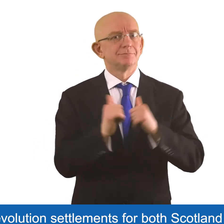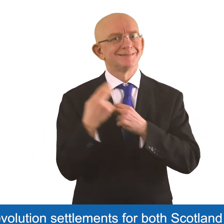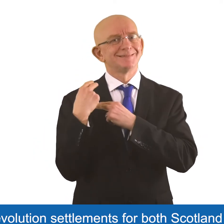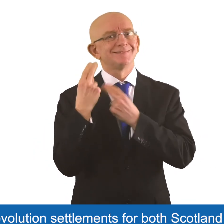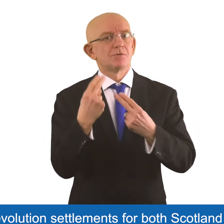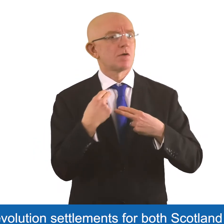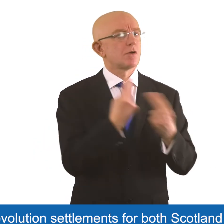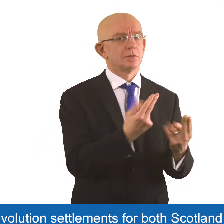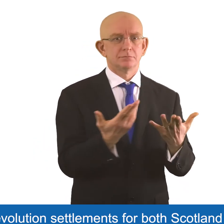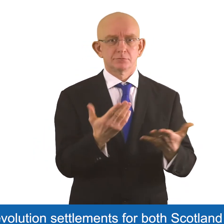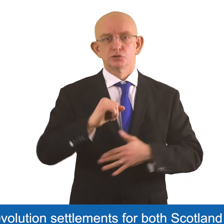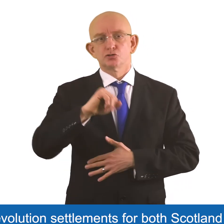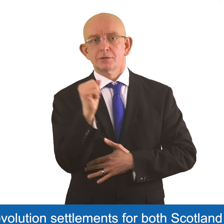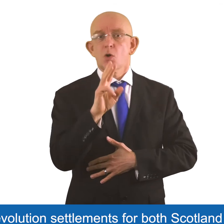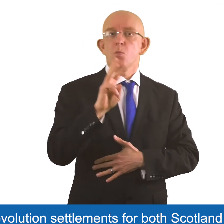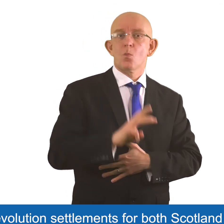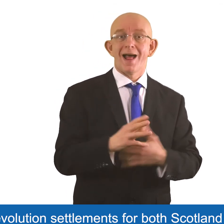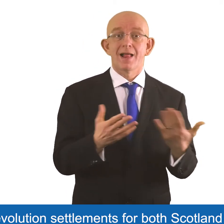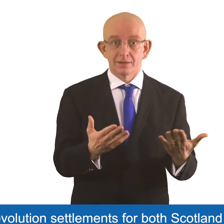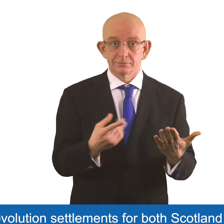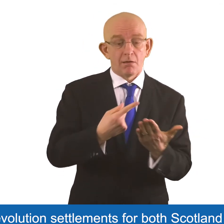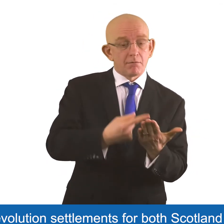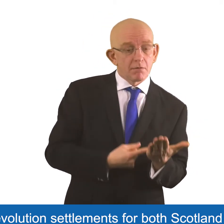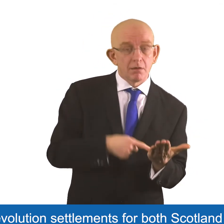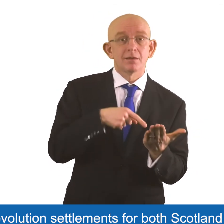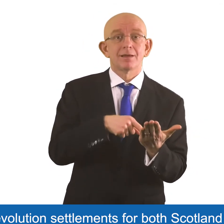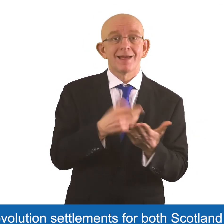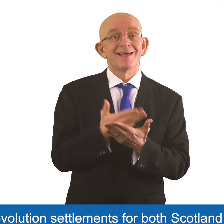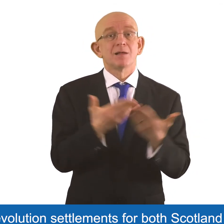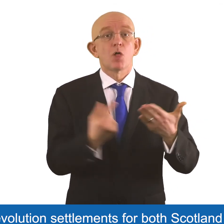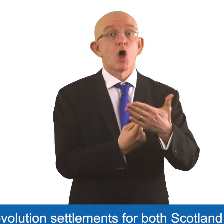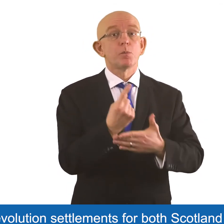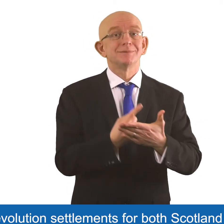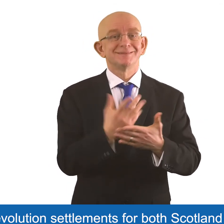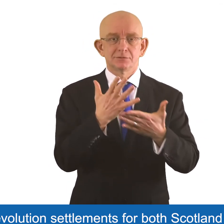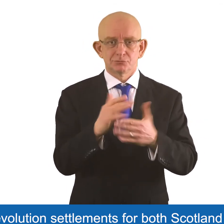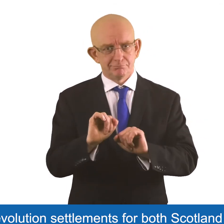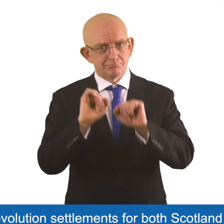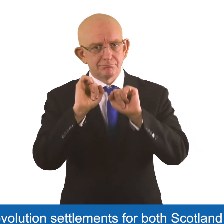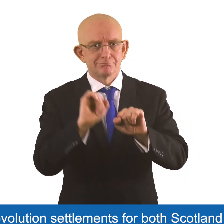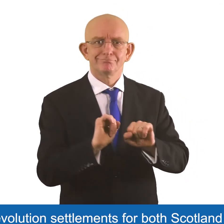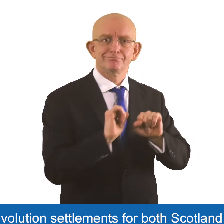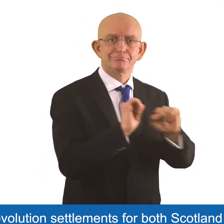48. The devolution settlements for both Scotland and Wales provide that equal opportunities is a reserved